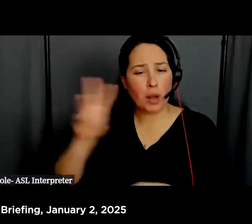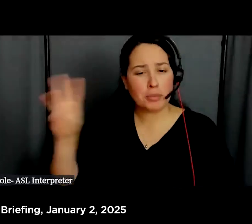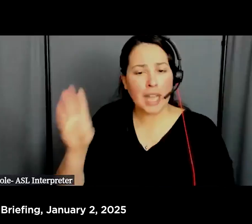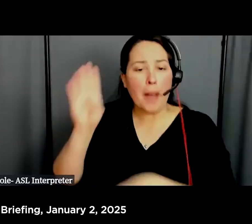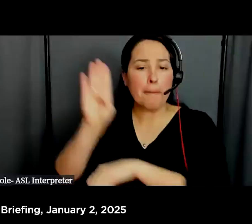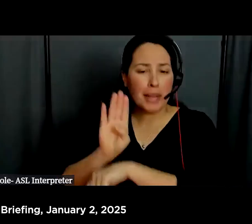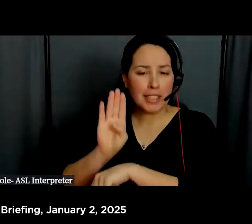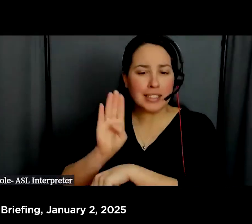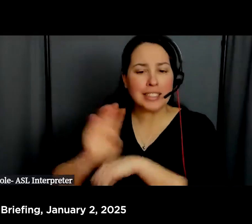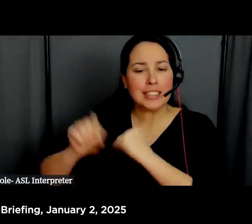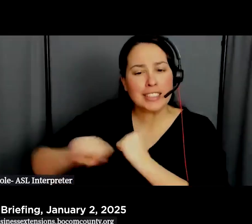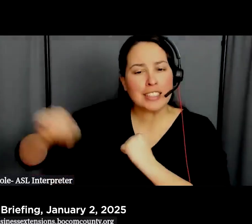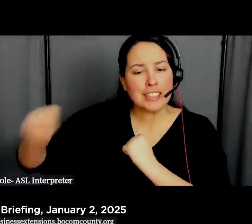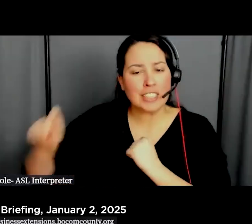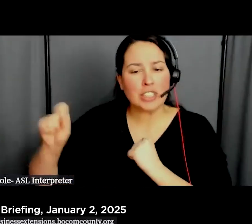businessextensions.buncombecounty.org to do so.